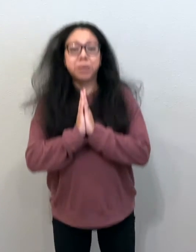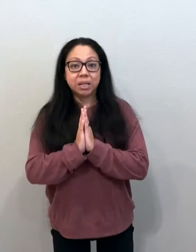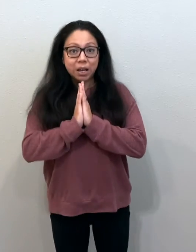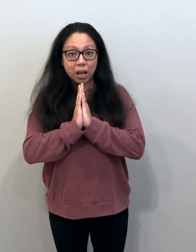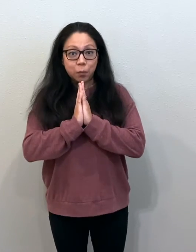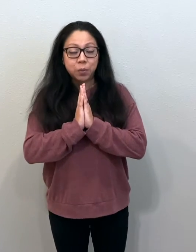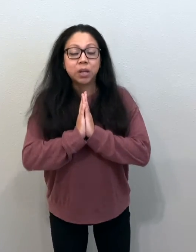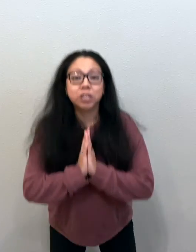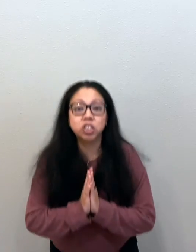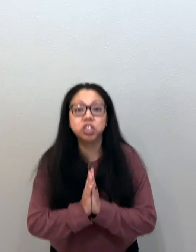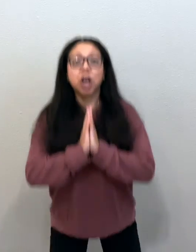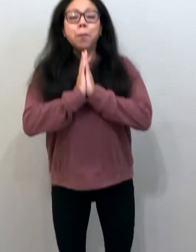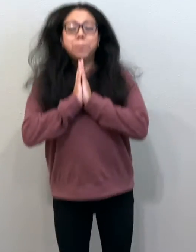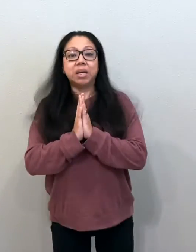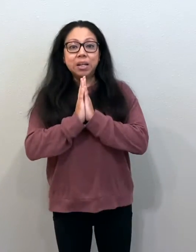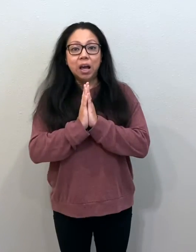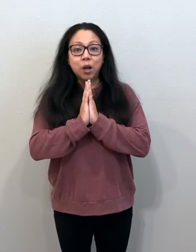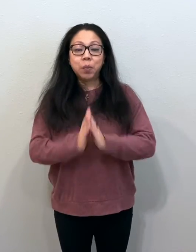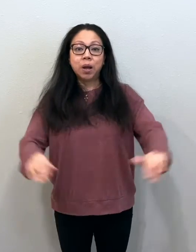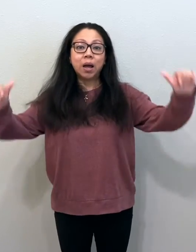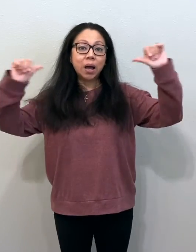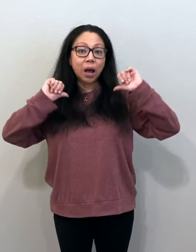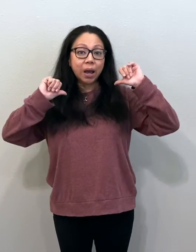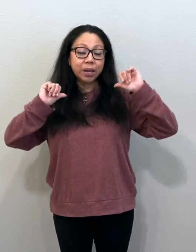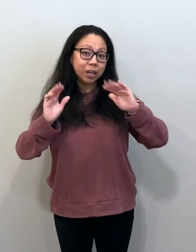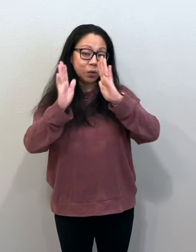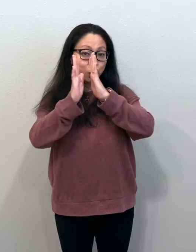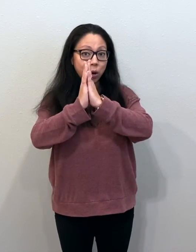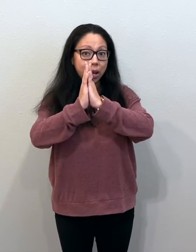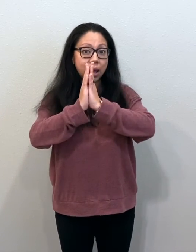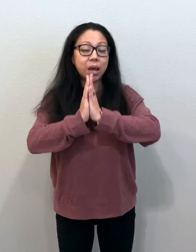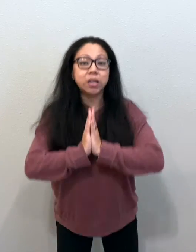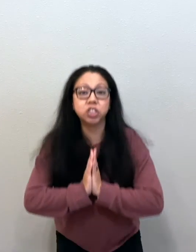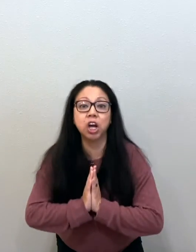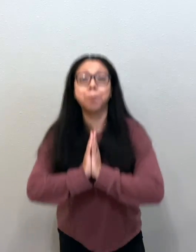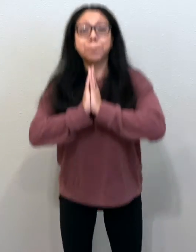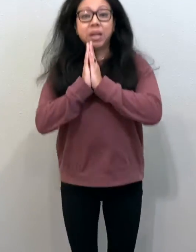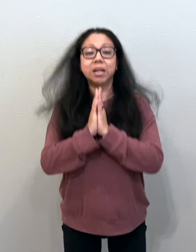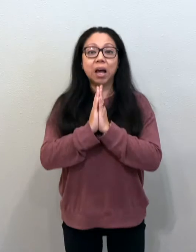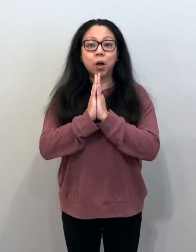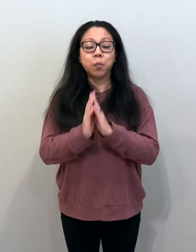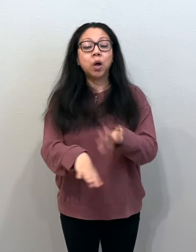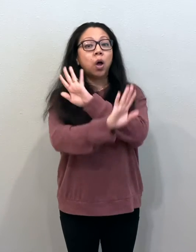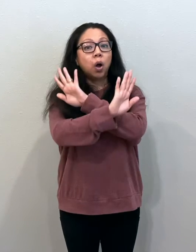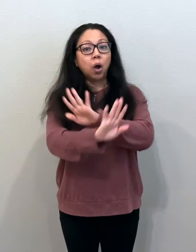jumping up, jumping up. I can pray jumping up